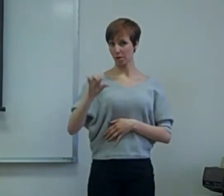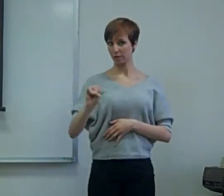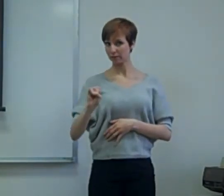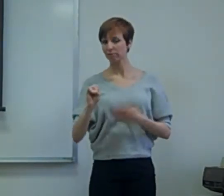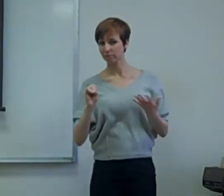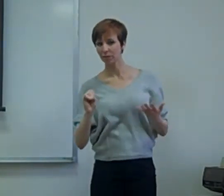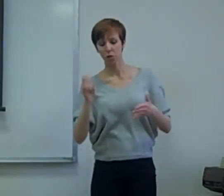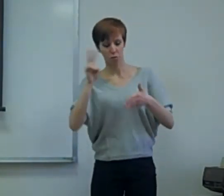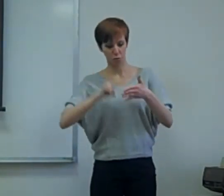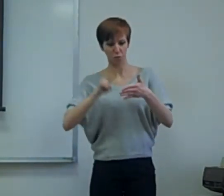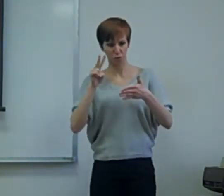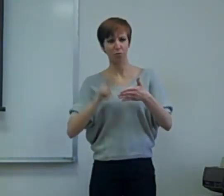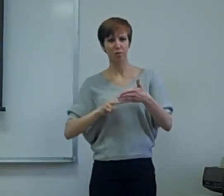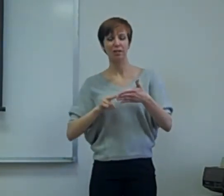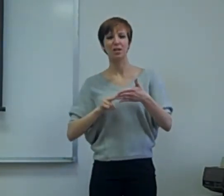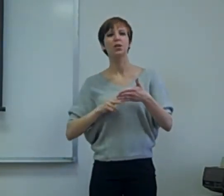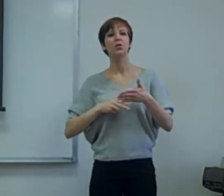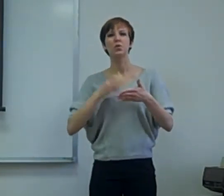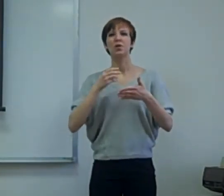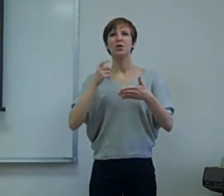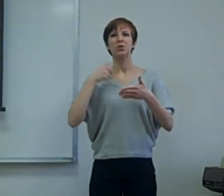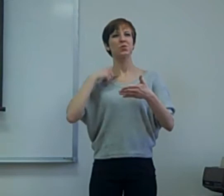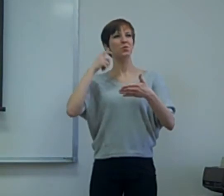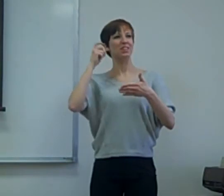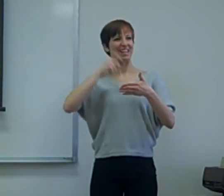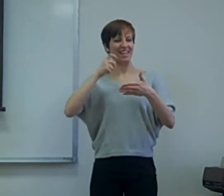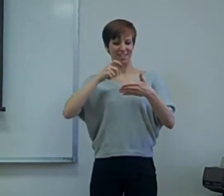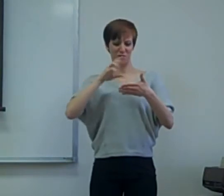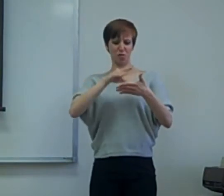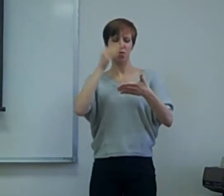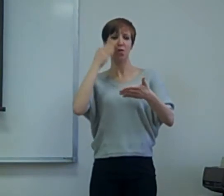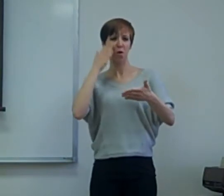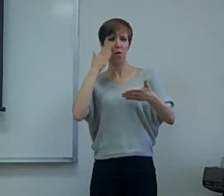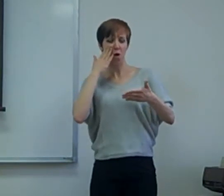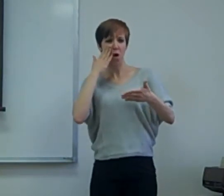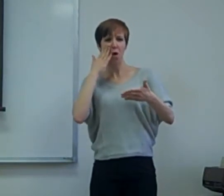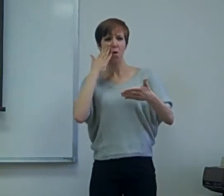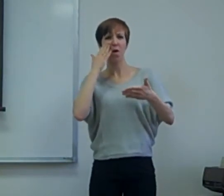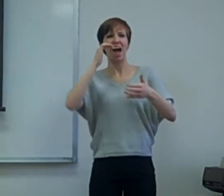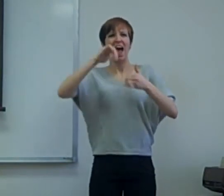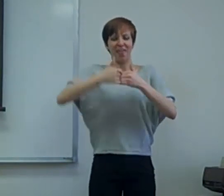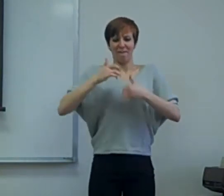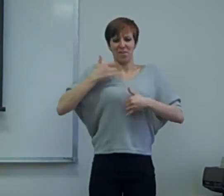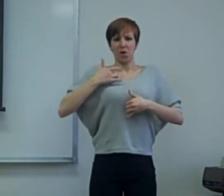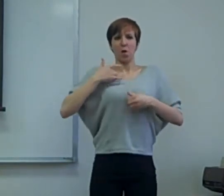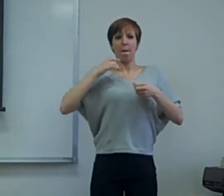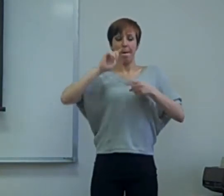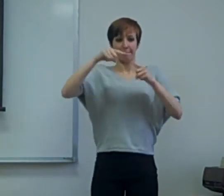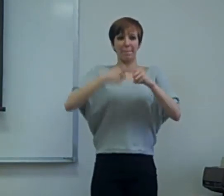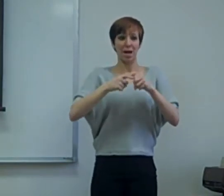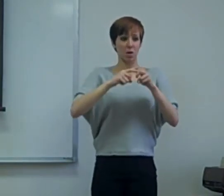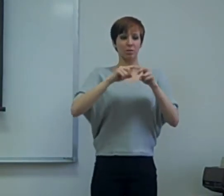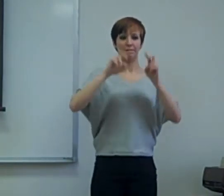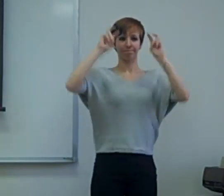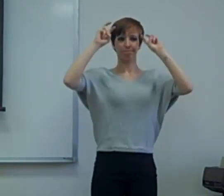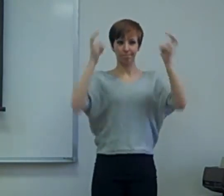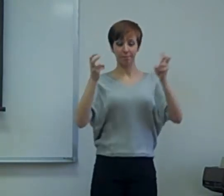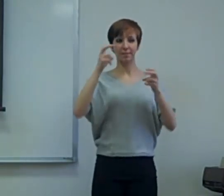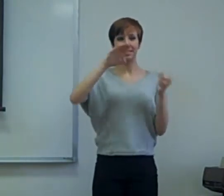you can really tell a lot about the family who's left by what they say. They won't say that, you know, Bill died. You know,